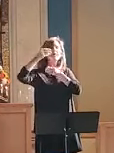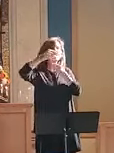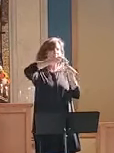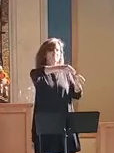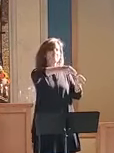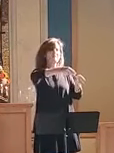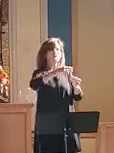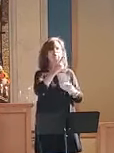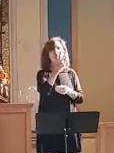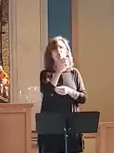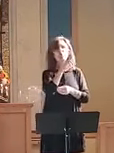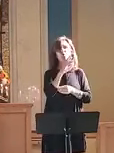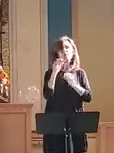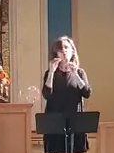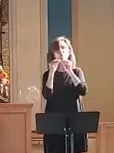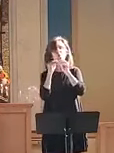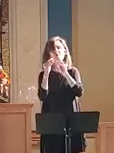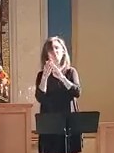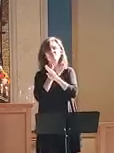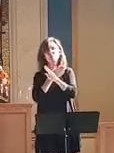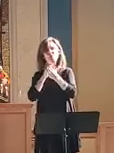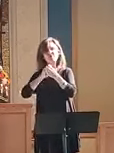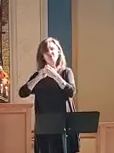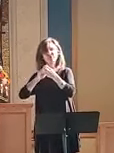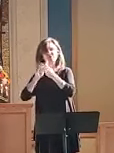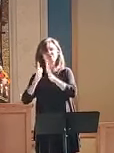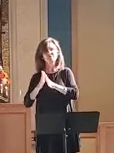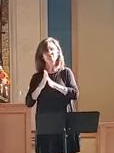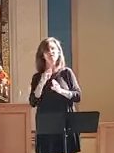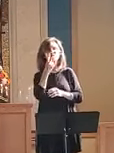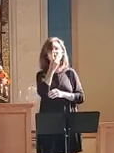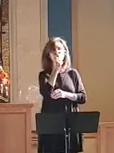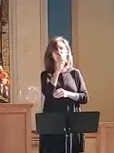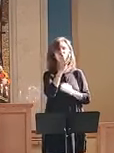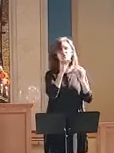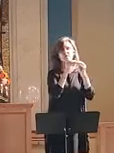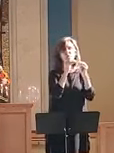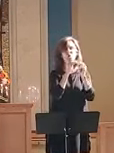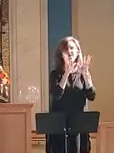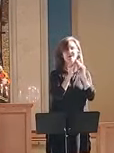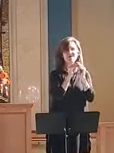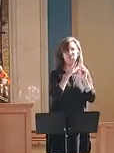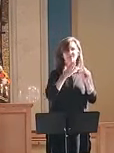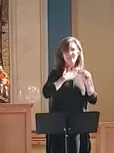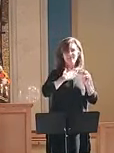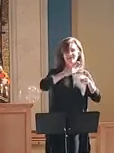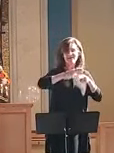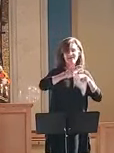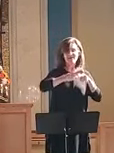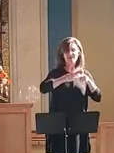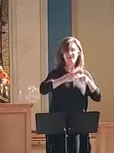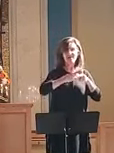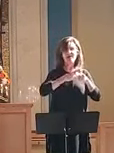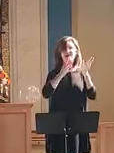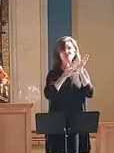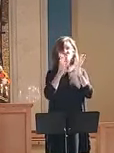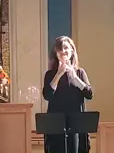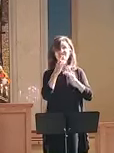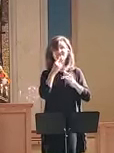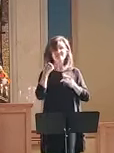We hear two or more before in the scriptures, where two or more are gathered in my name, there I am in the midst.